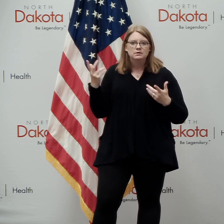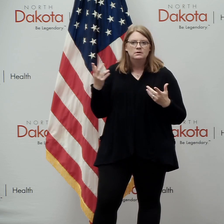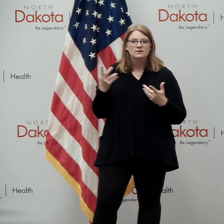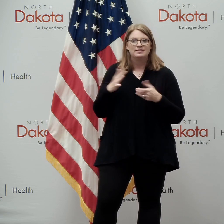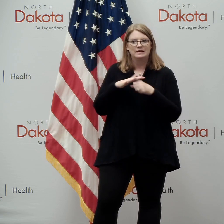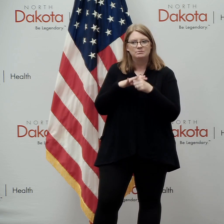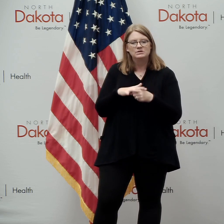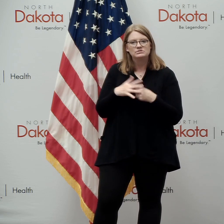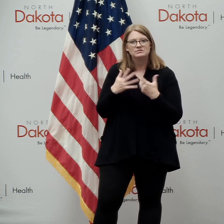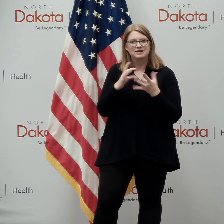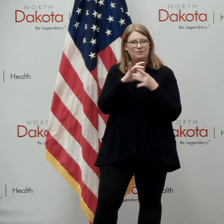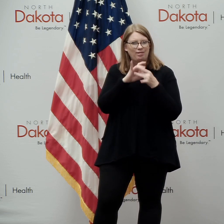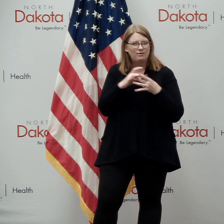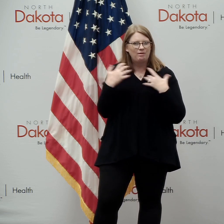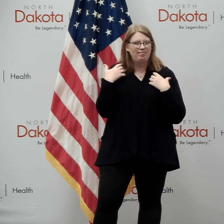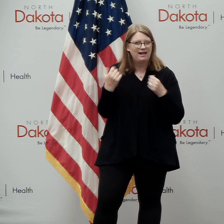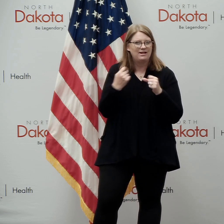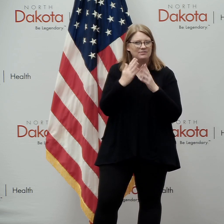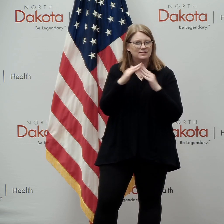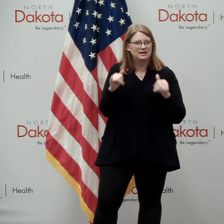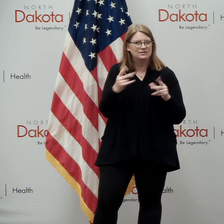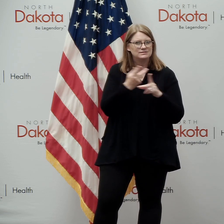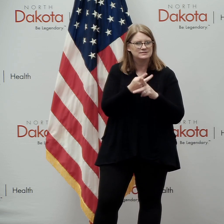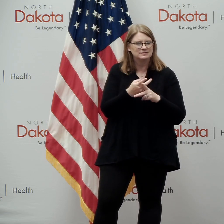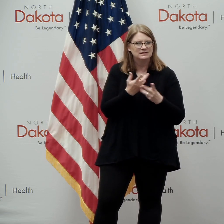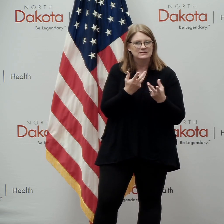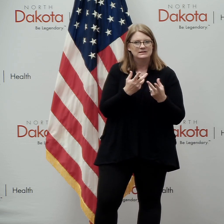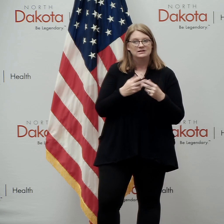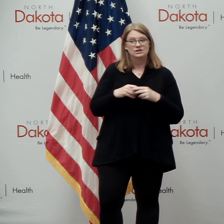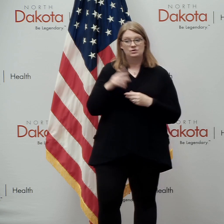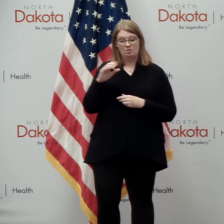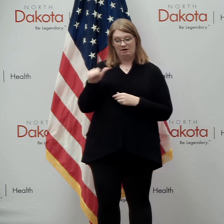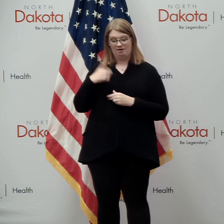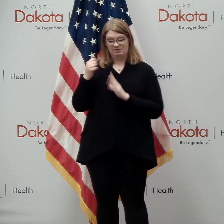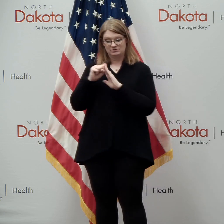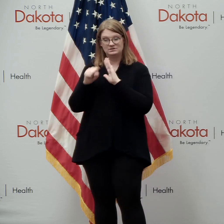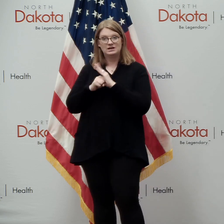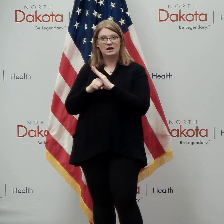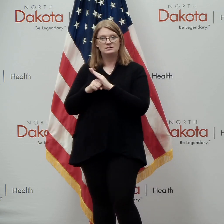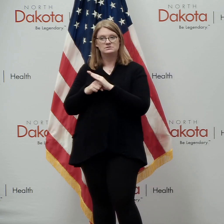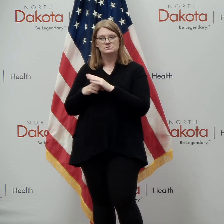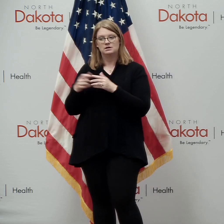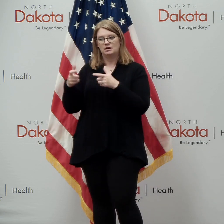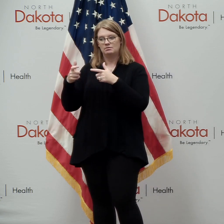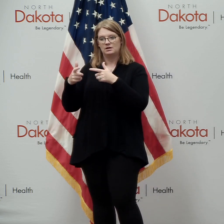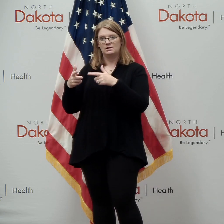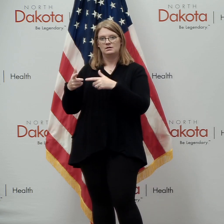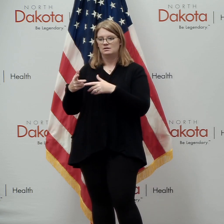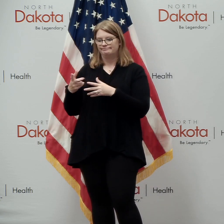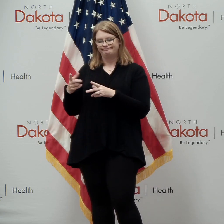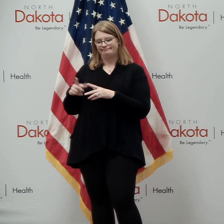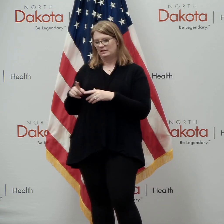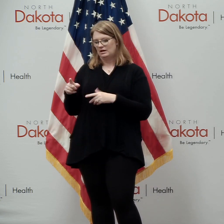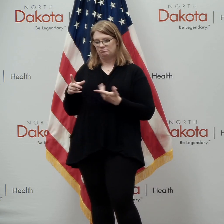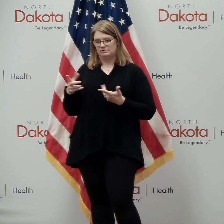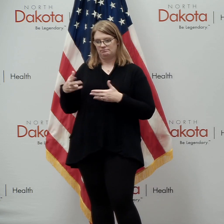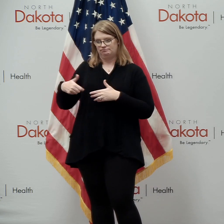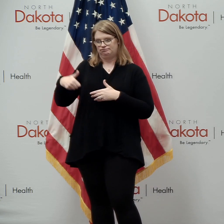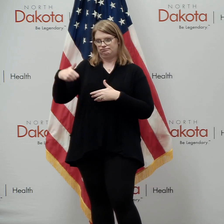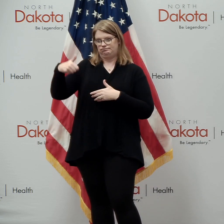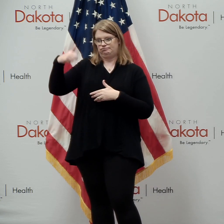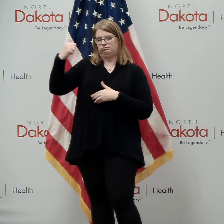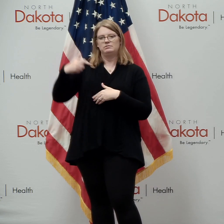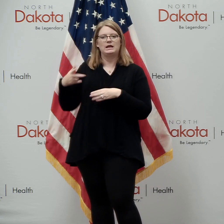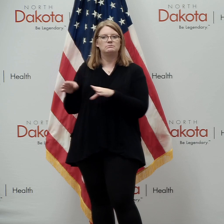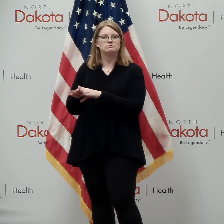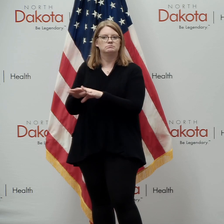health related, and that's when the other states, when they got into double digits, they had to start closing down bars and other events. We